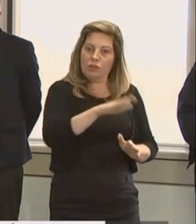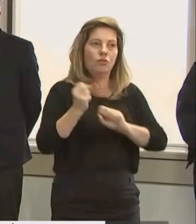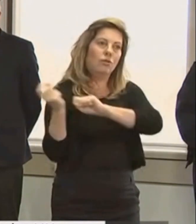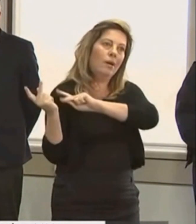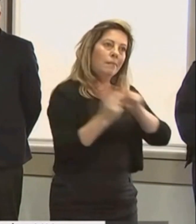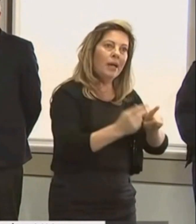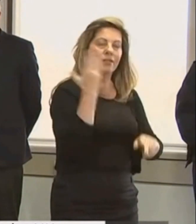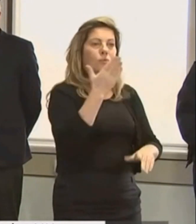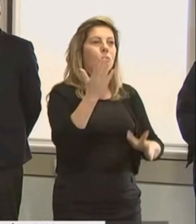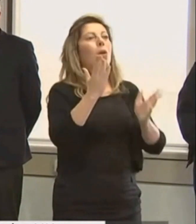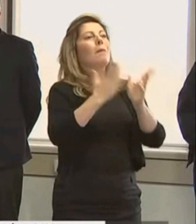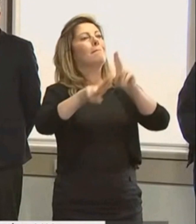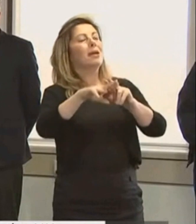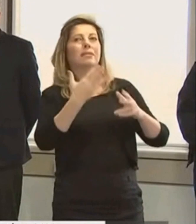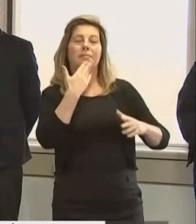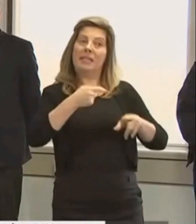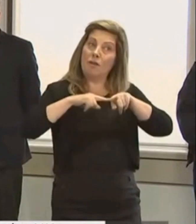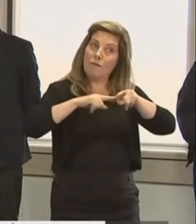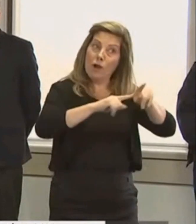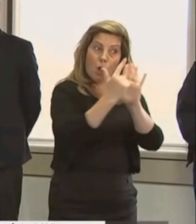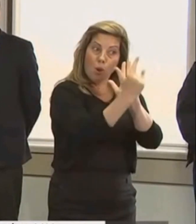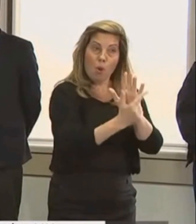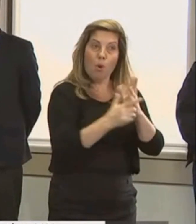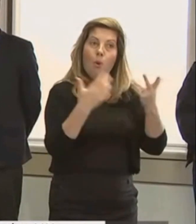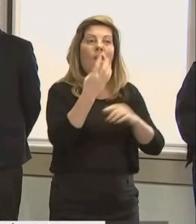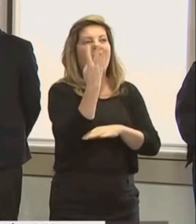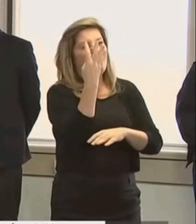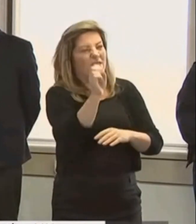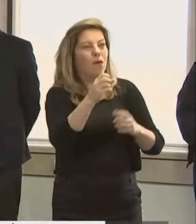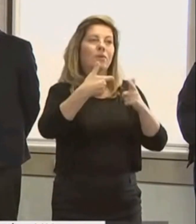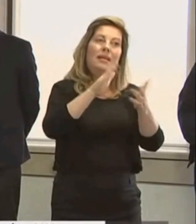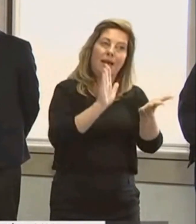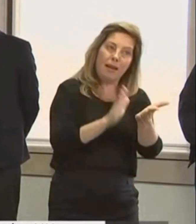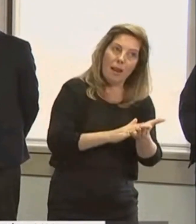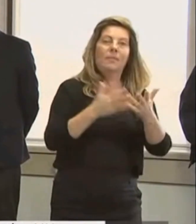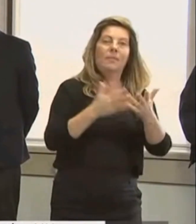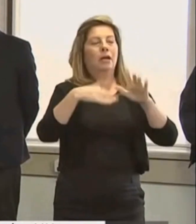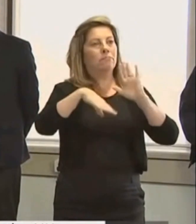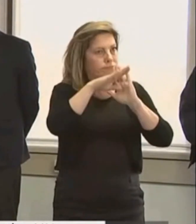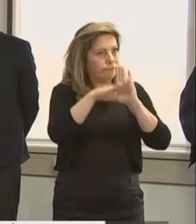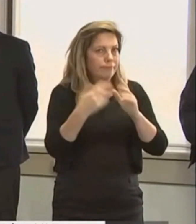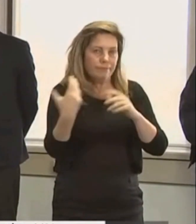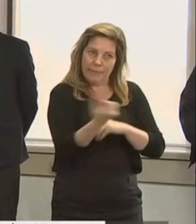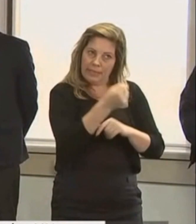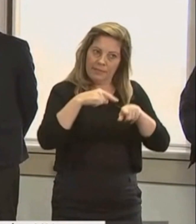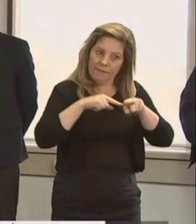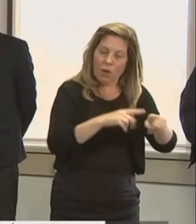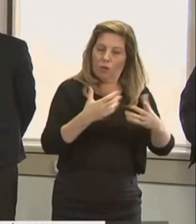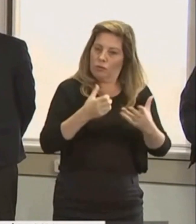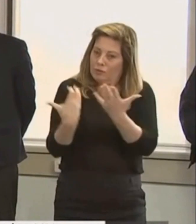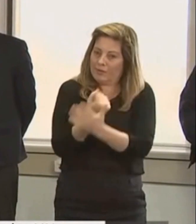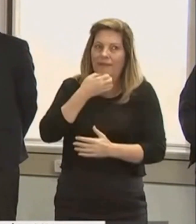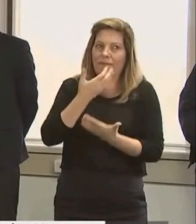3.3%. Particularly pleasing in those numbers is that bus patronage has dropped by 9.9%, so almost 10%. With kids